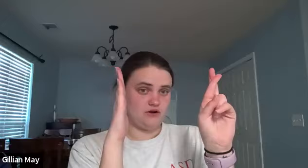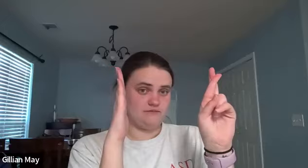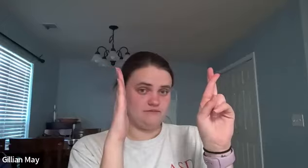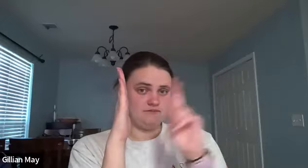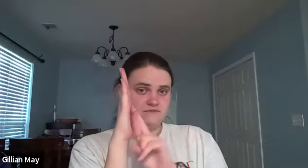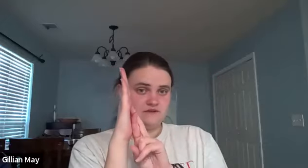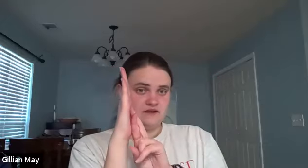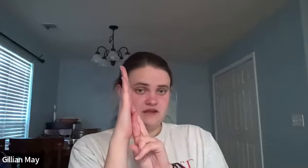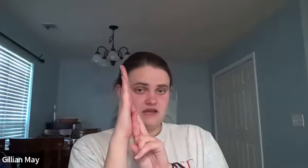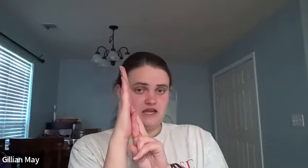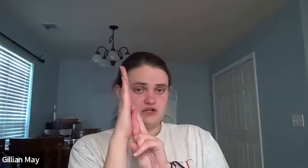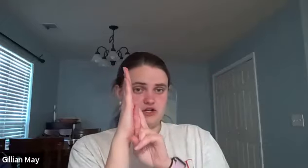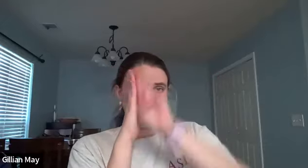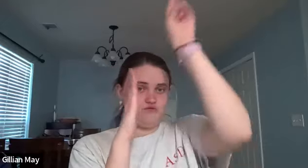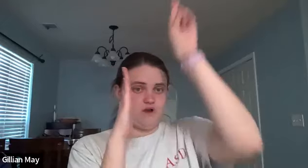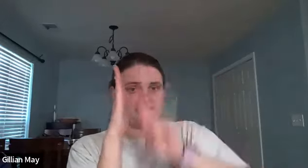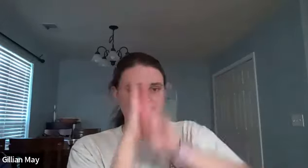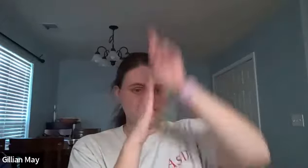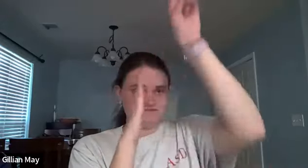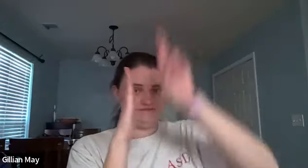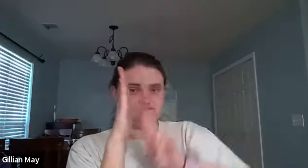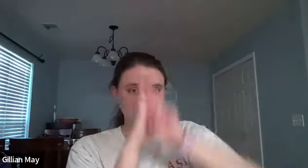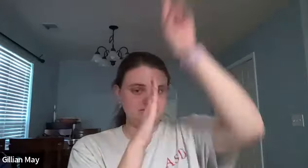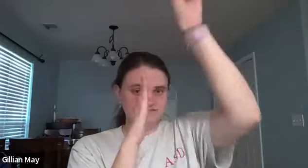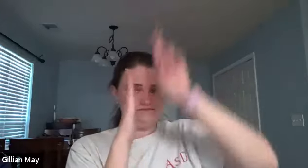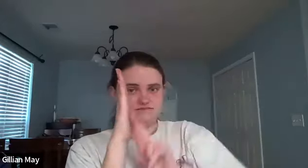R. And you're going to go rocket.